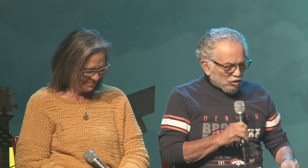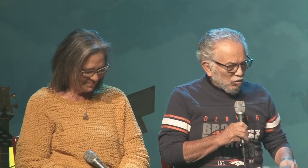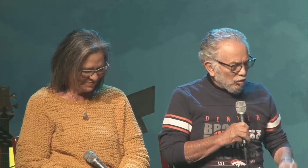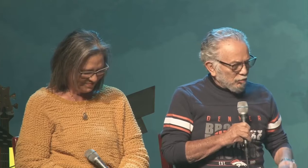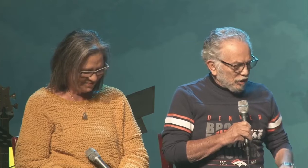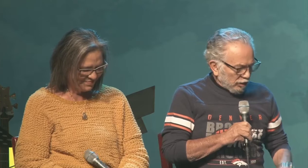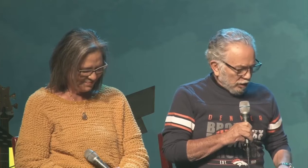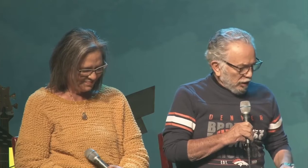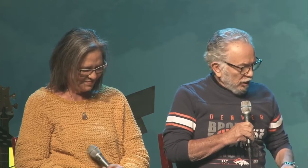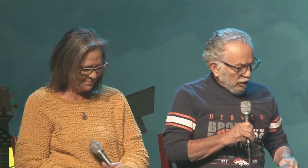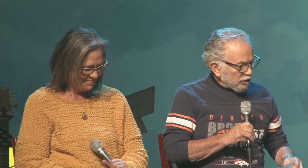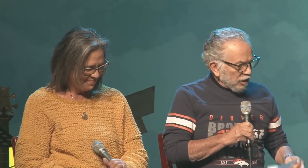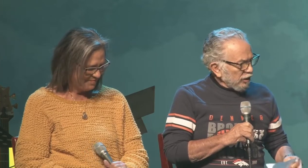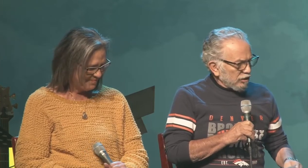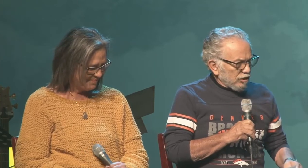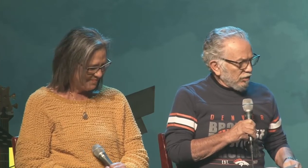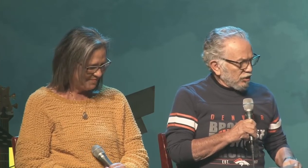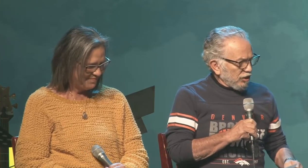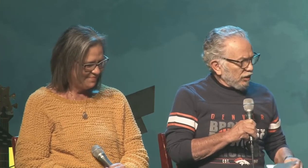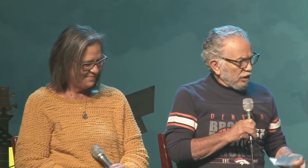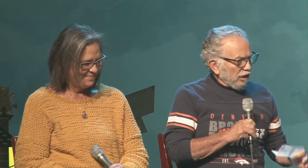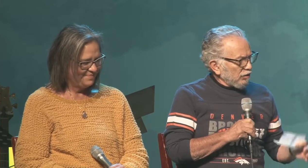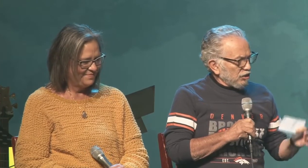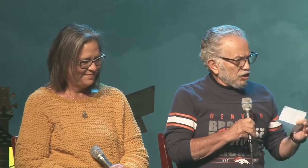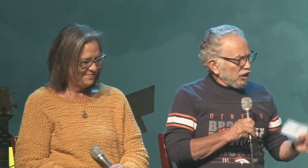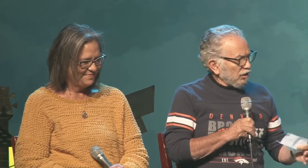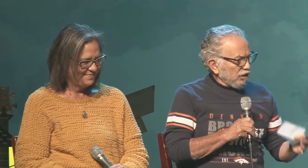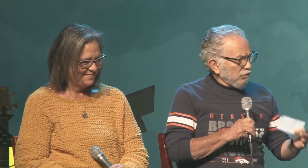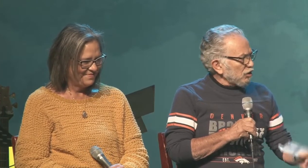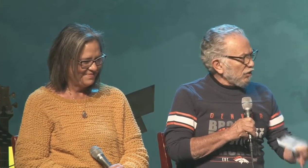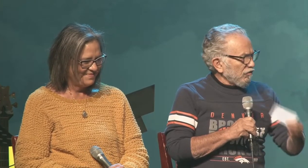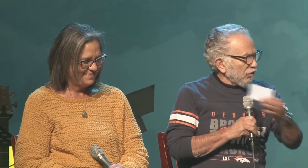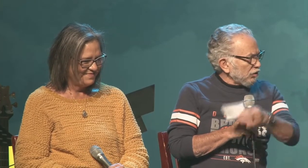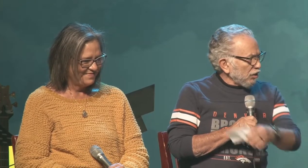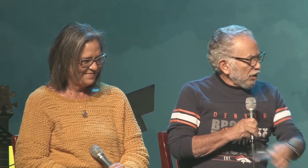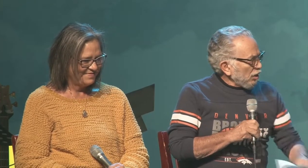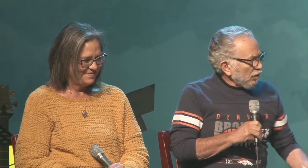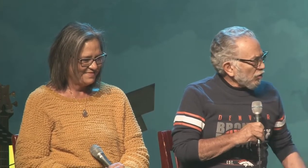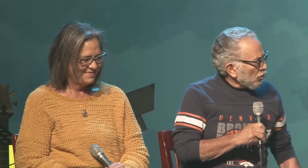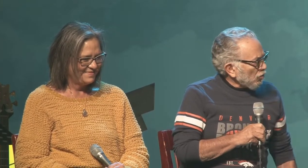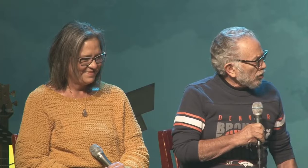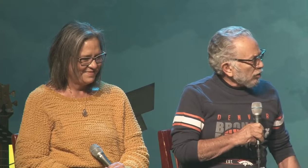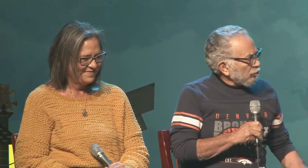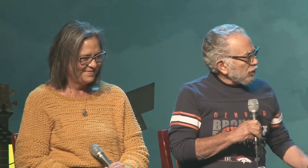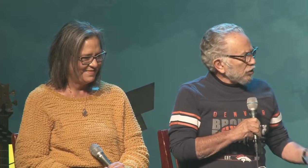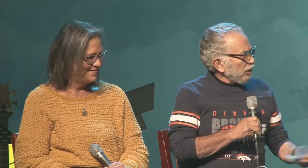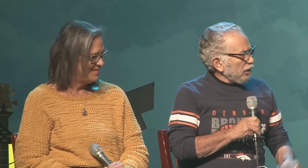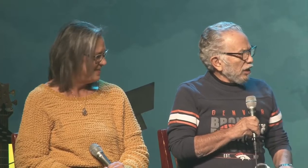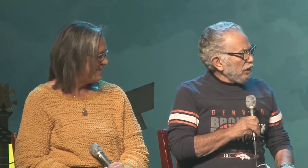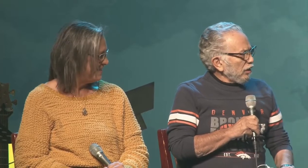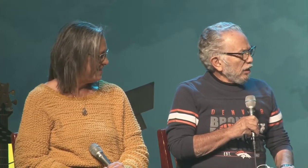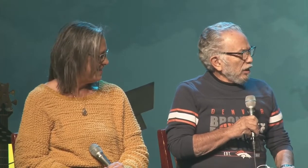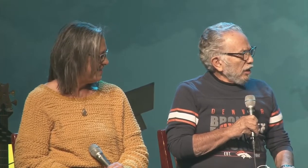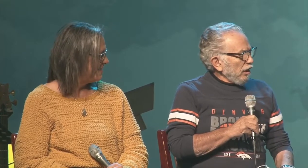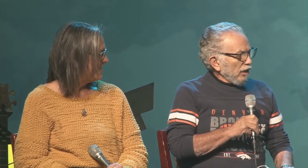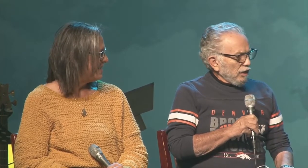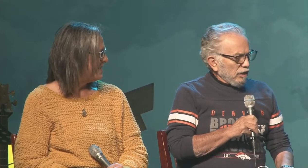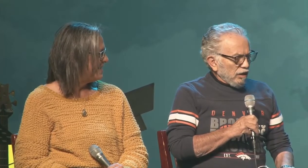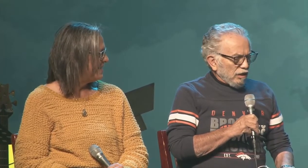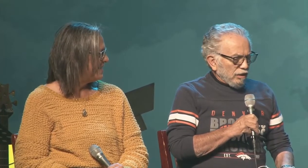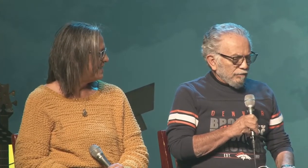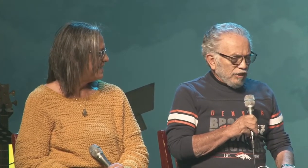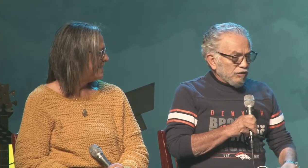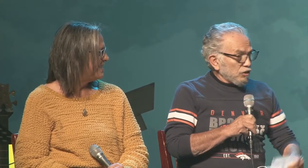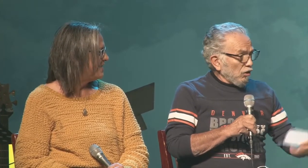was so upset that his leg started shaking, and I could just tell that he was on the verge of going over there and punching that guy.